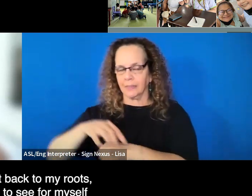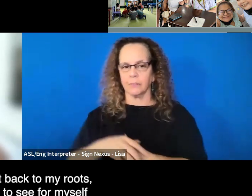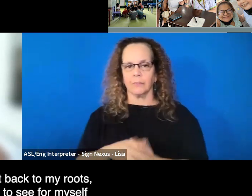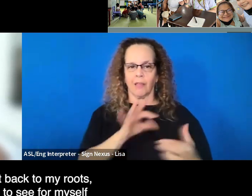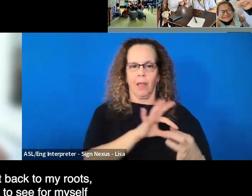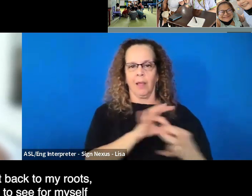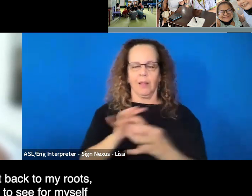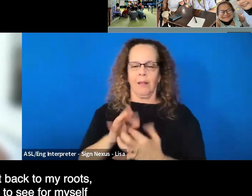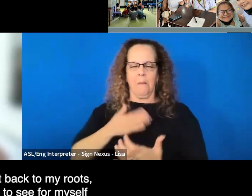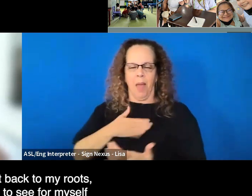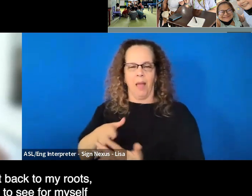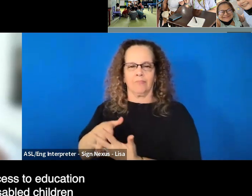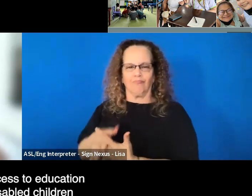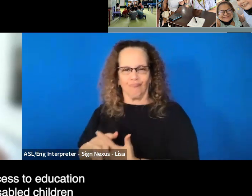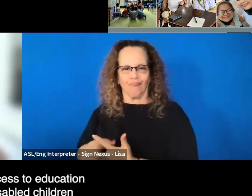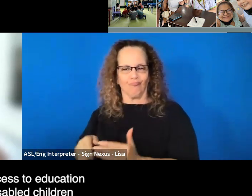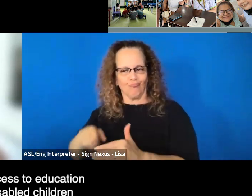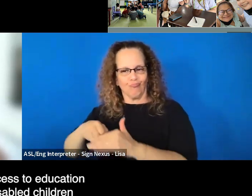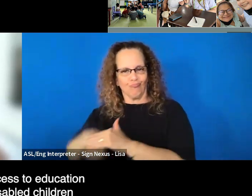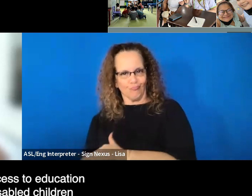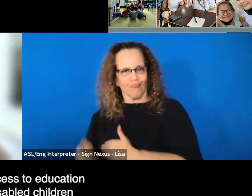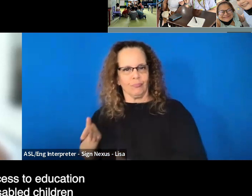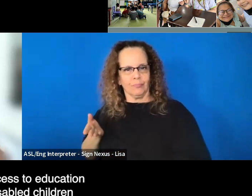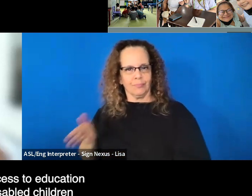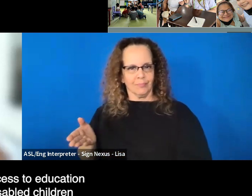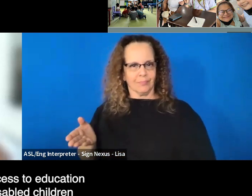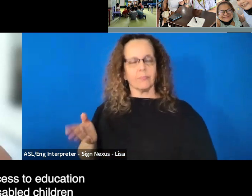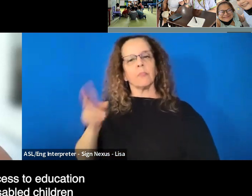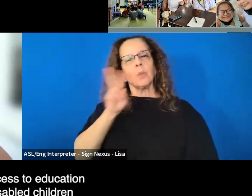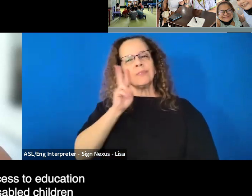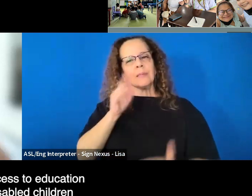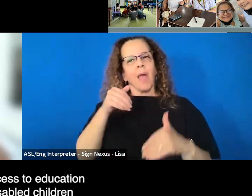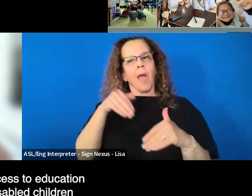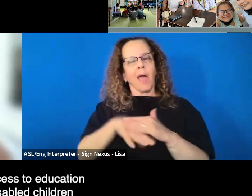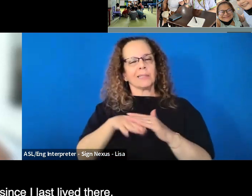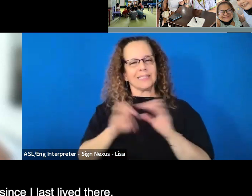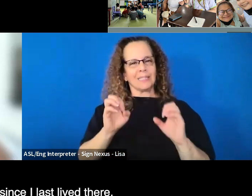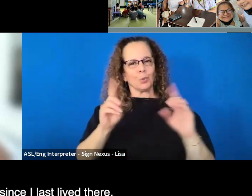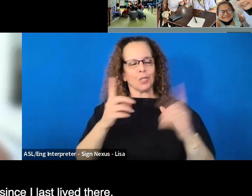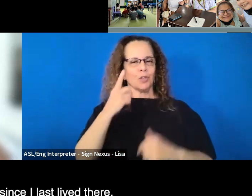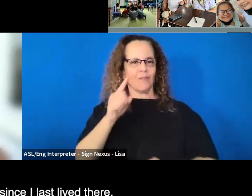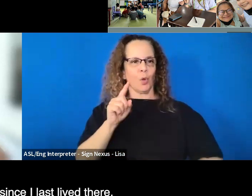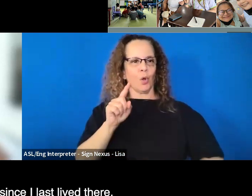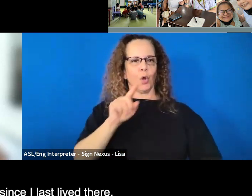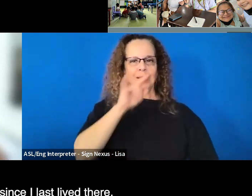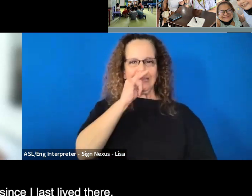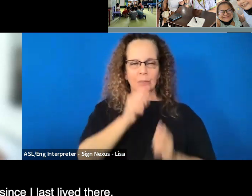I wanted to see for myself how access to education for disabled children has changed since I